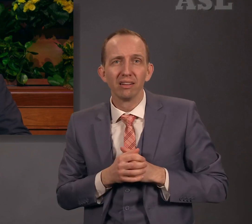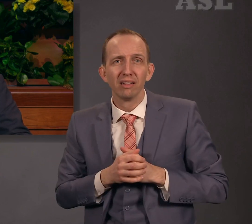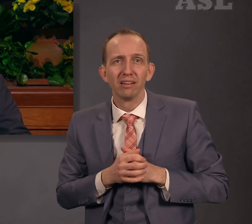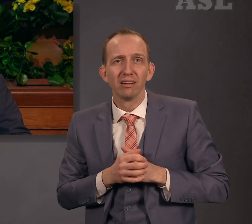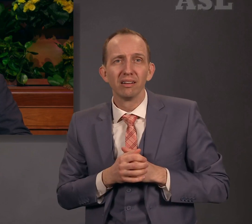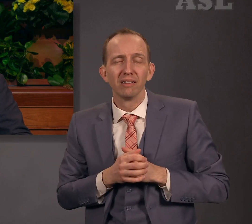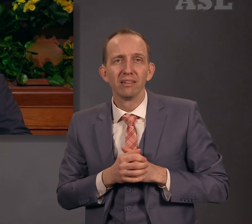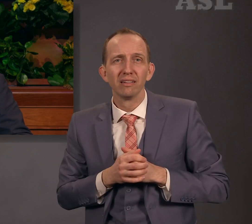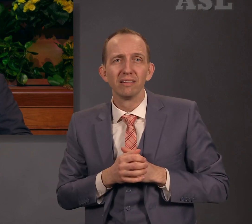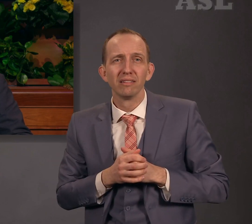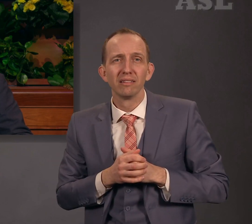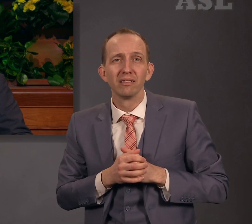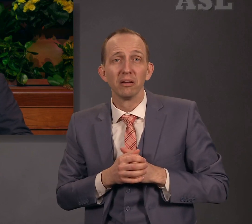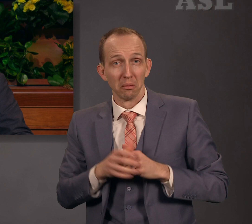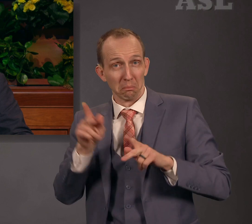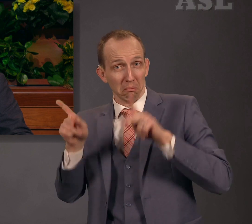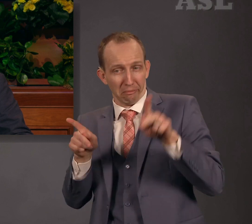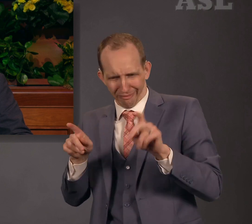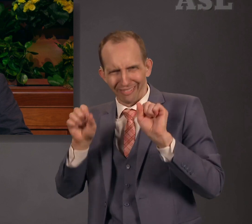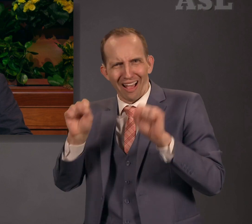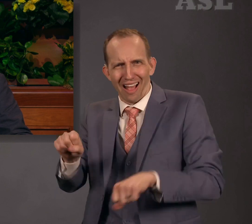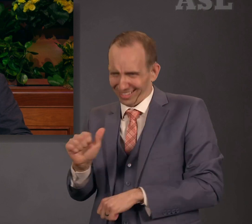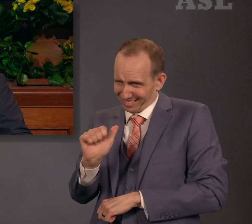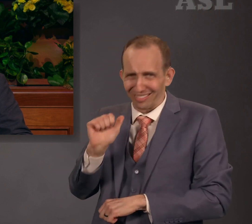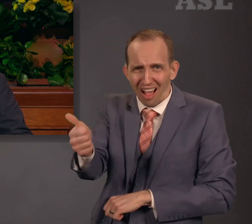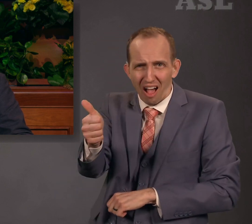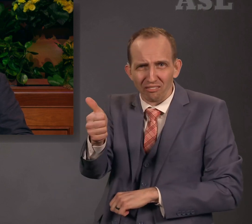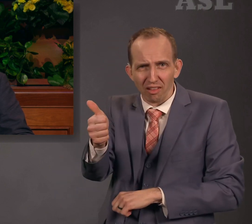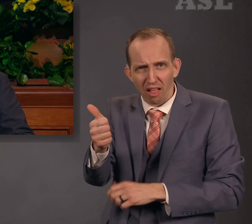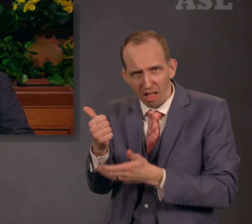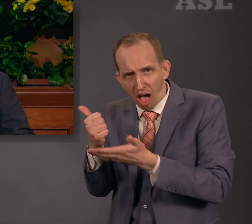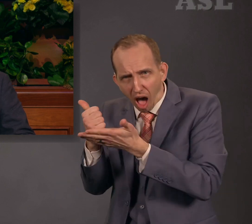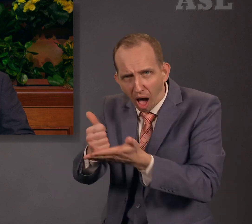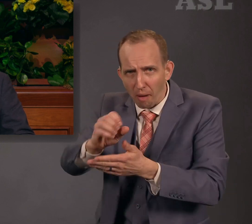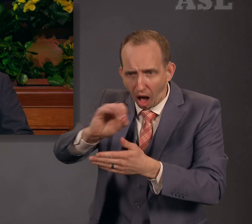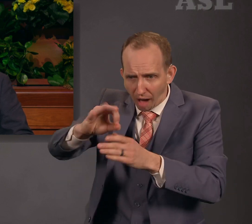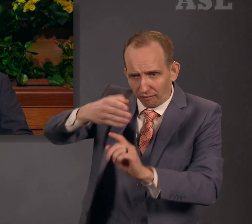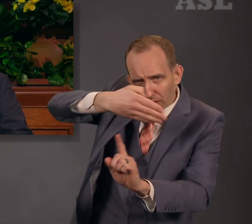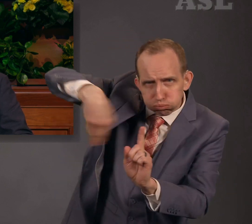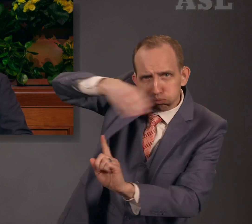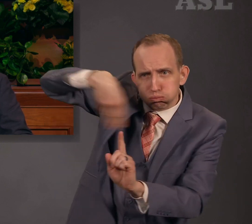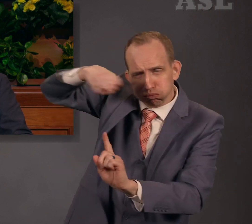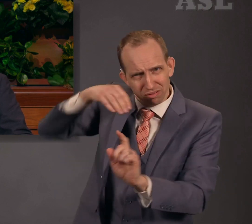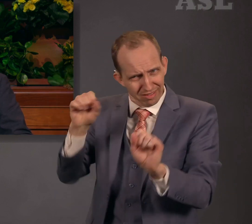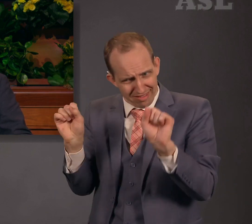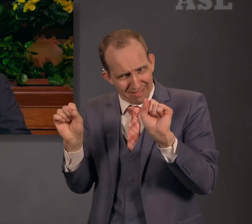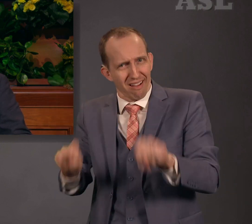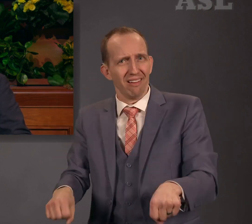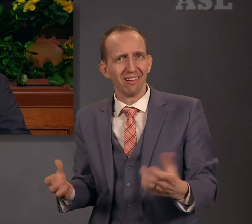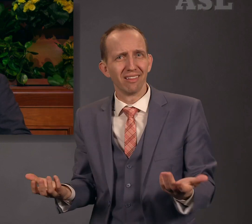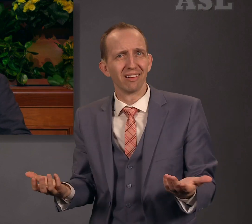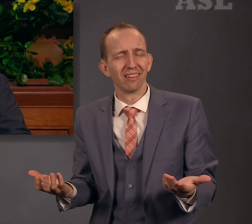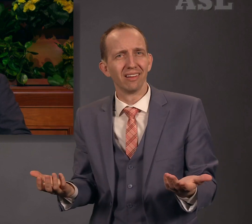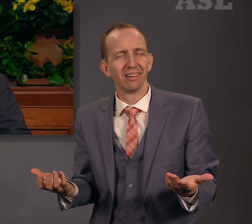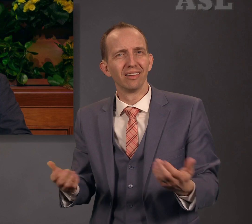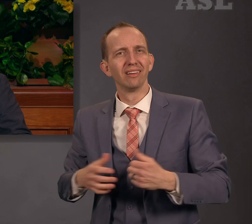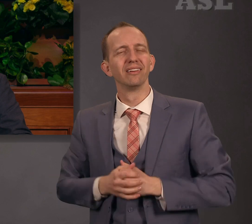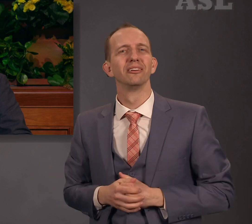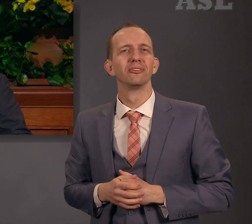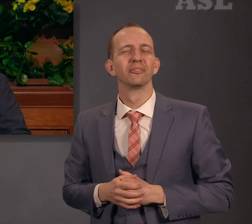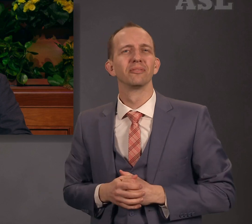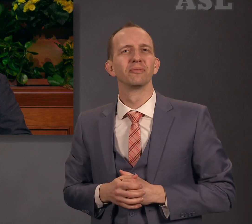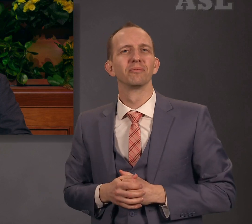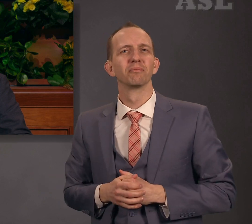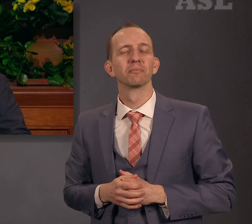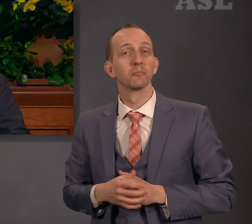himself at the opening of the cave. And those who loved Lazarus could absolutely help him remove the grave clothes.